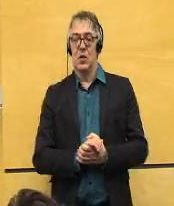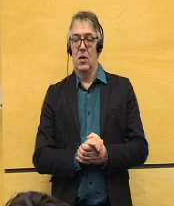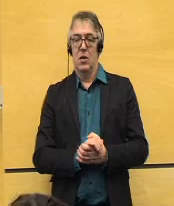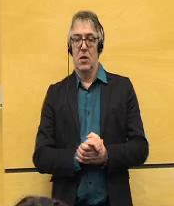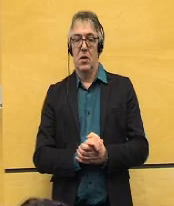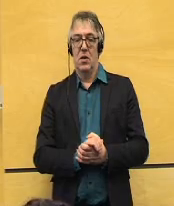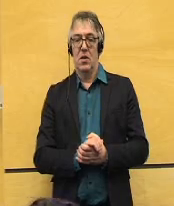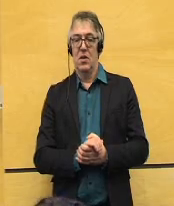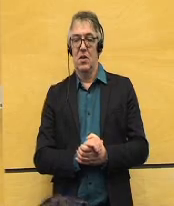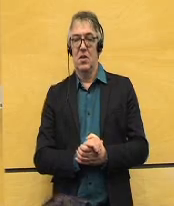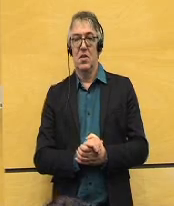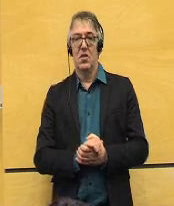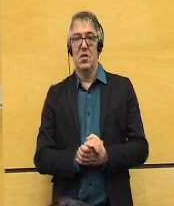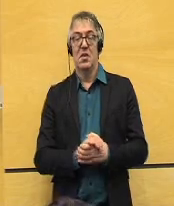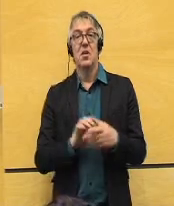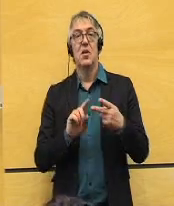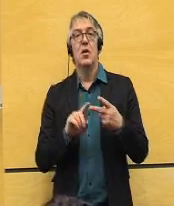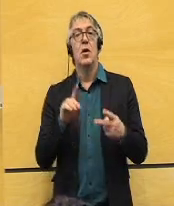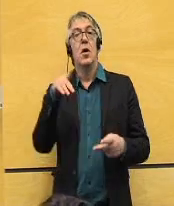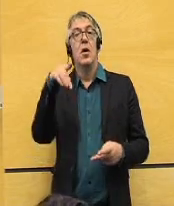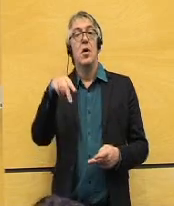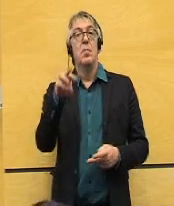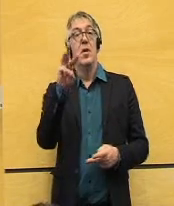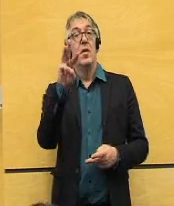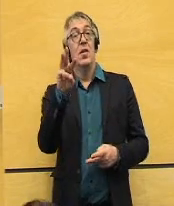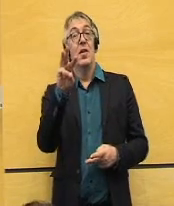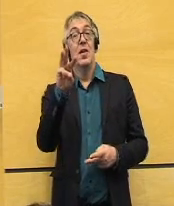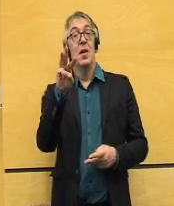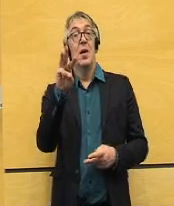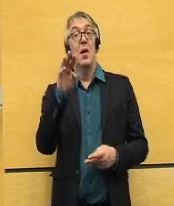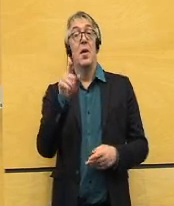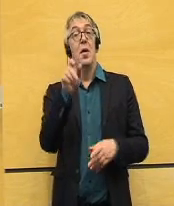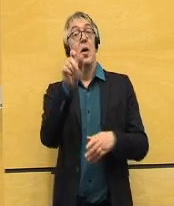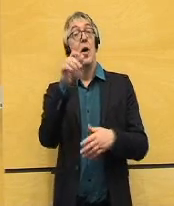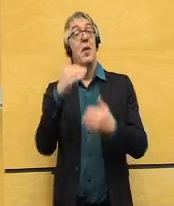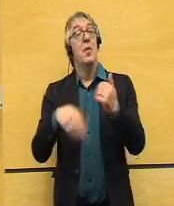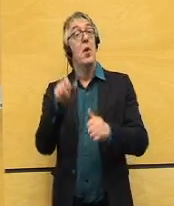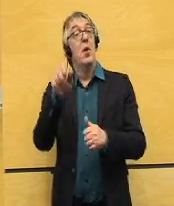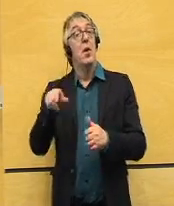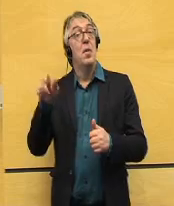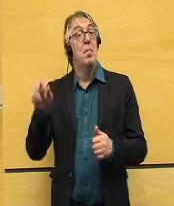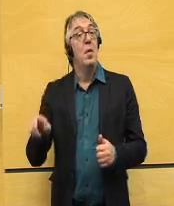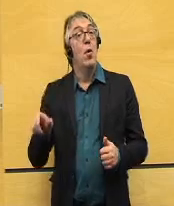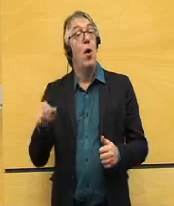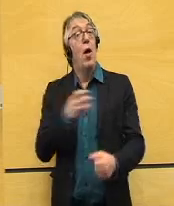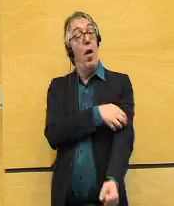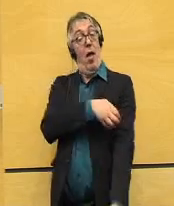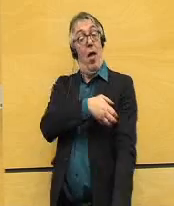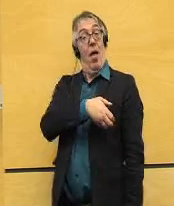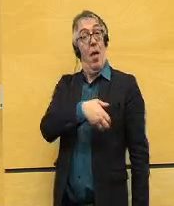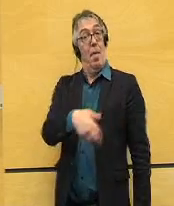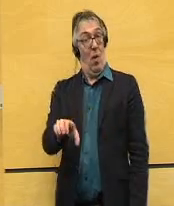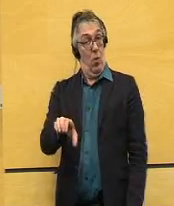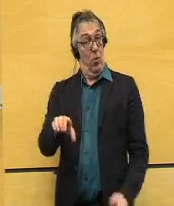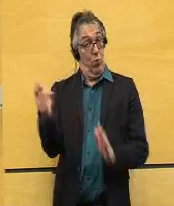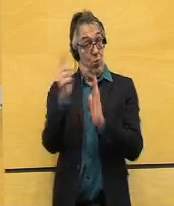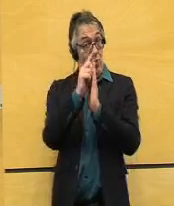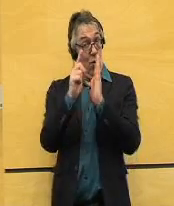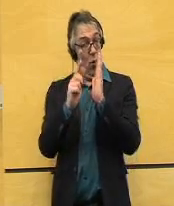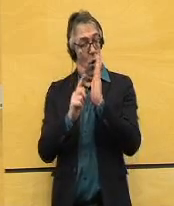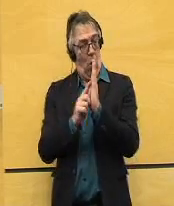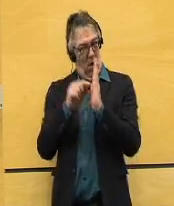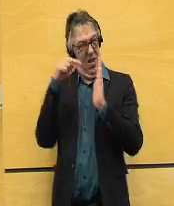PDEA, the Persons with Disabilities Empowerment Act, and its conceptualization of discrimination as well